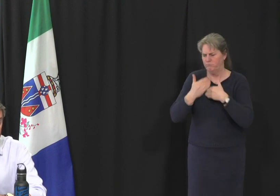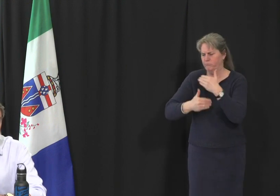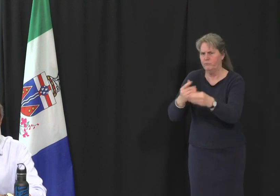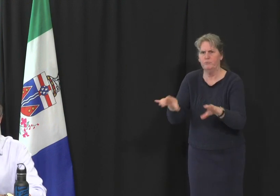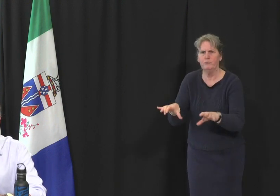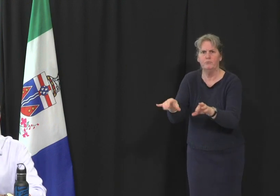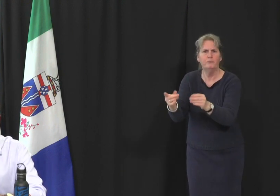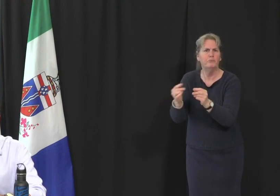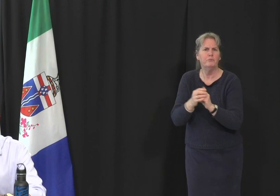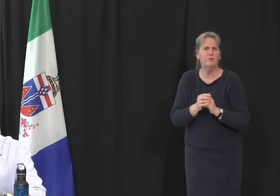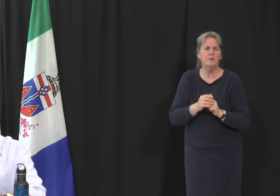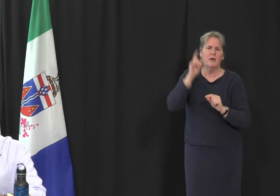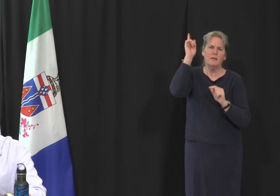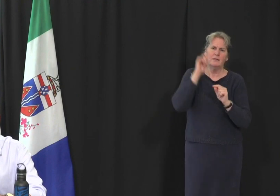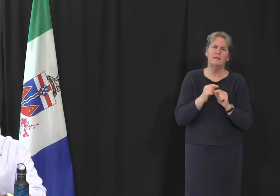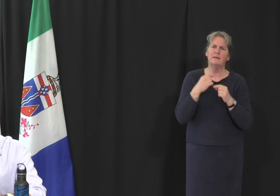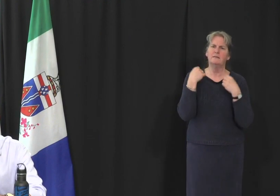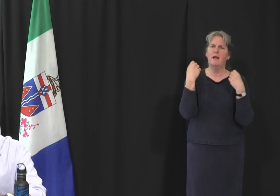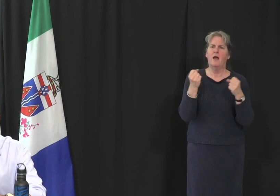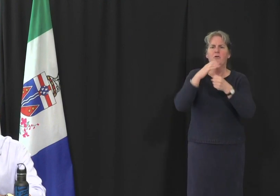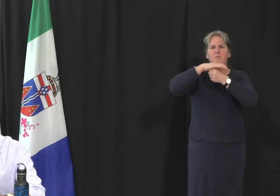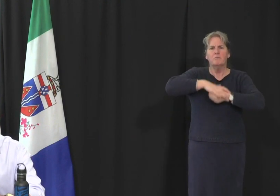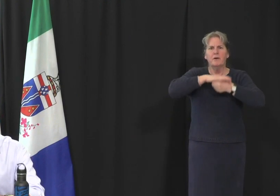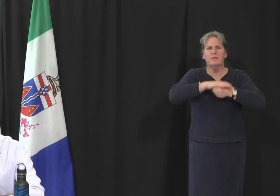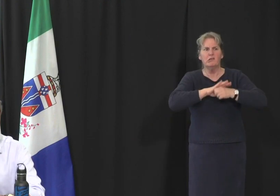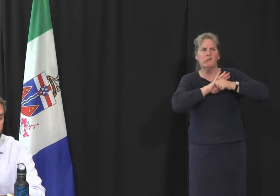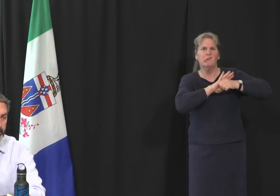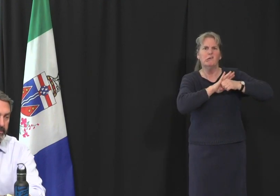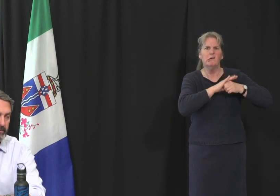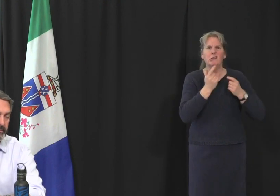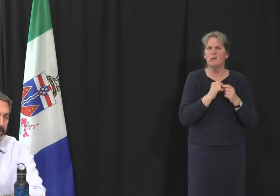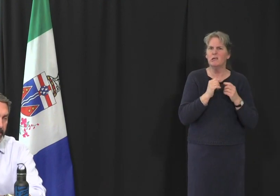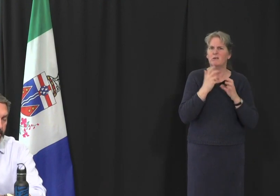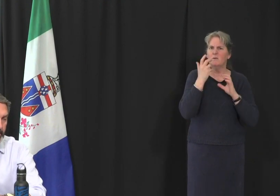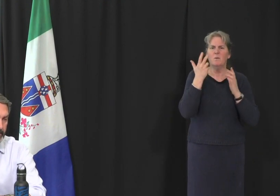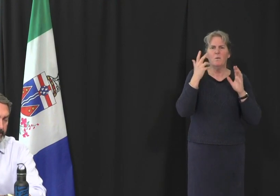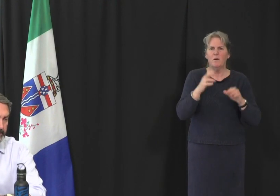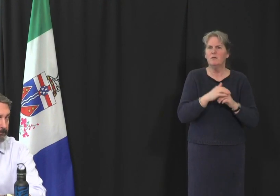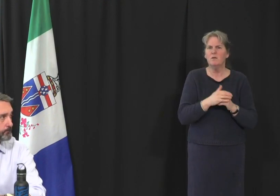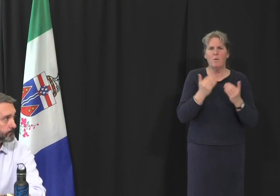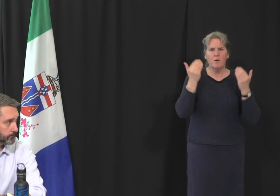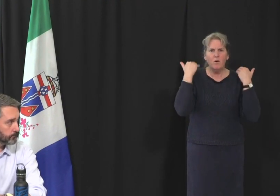the strain on our medical system while also keeping Yukoners as safe as possible.